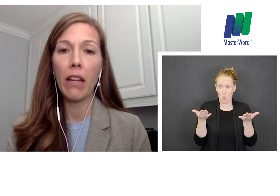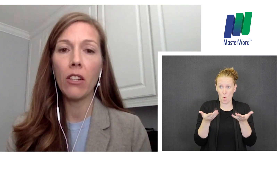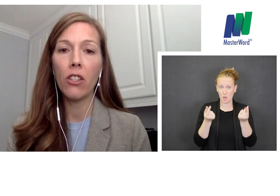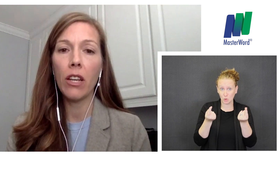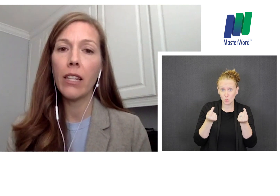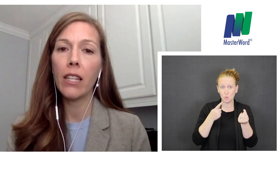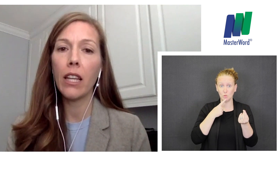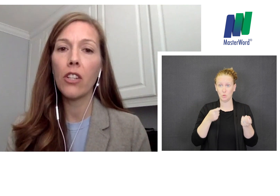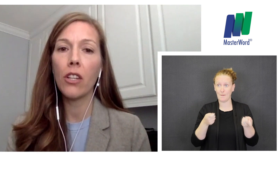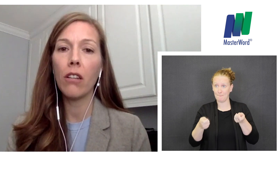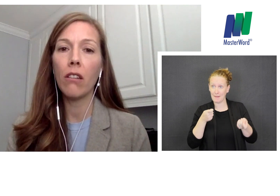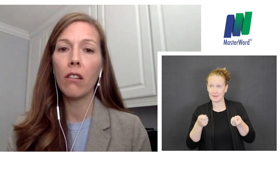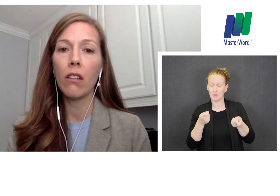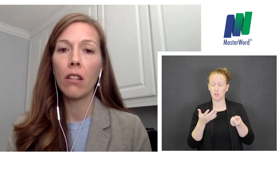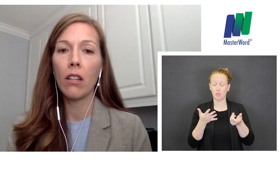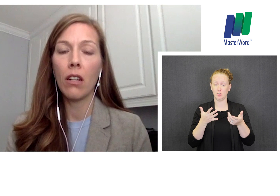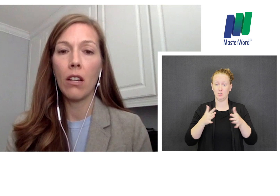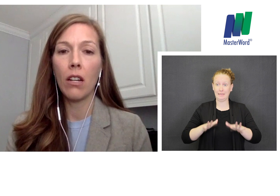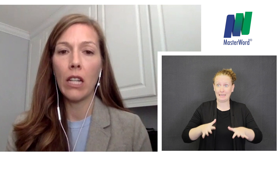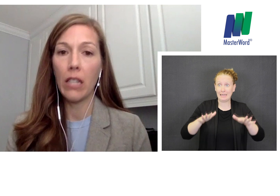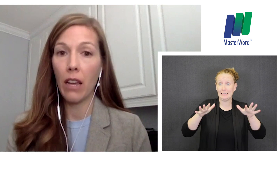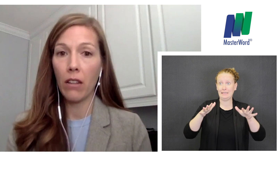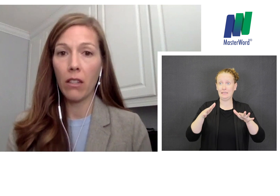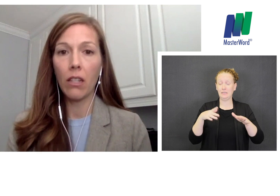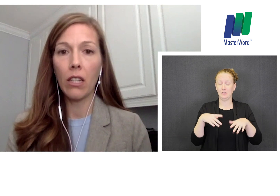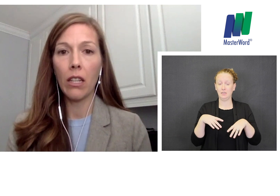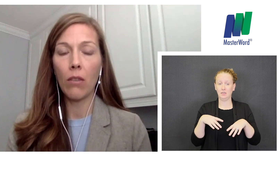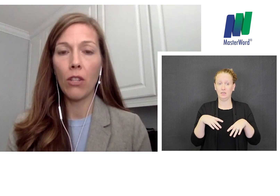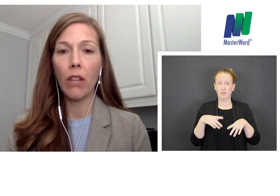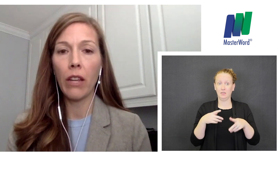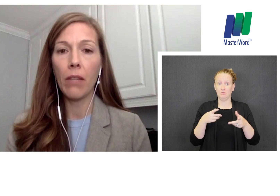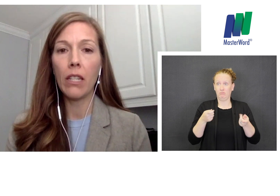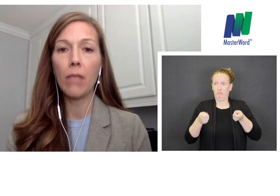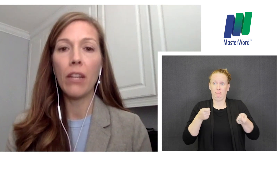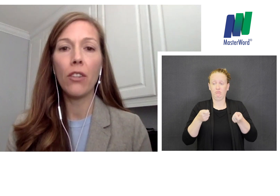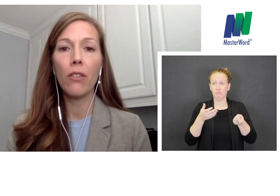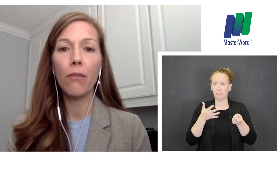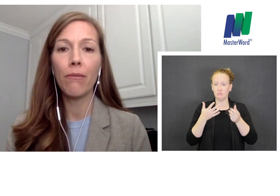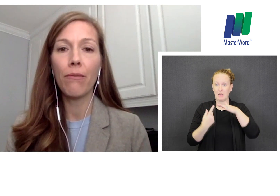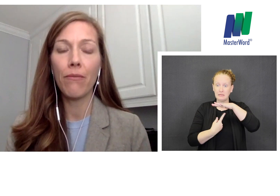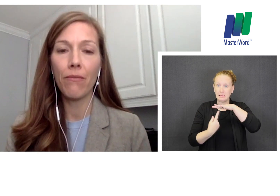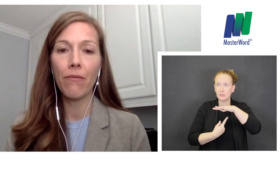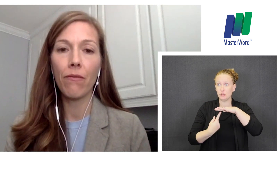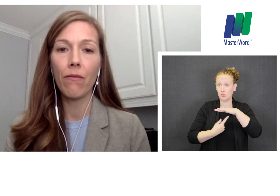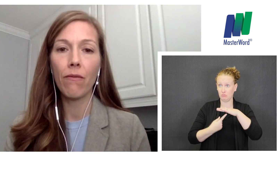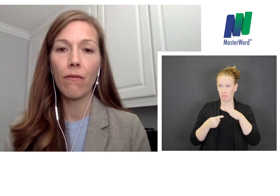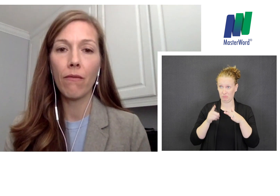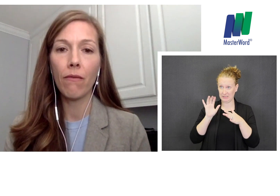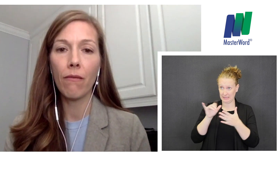and to manage the isolation? Is that what you'd like me to speak to?